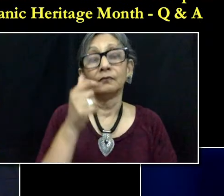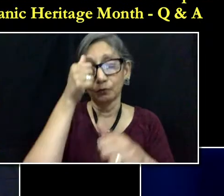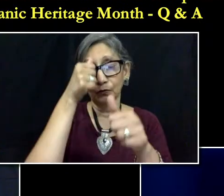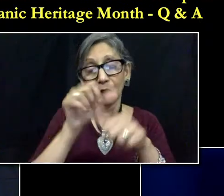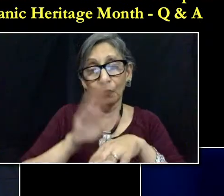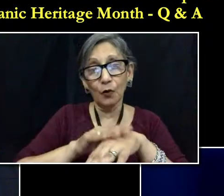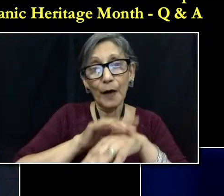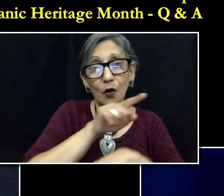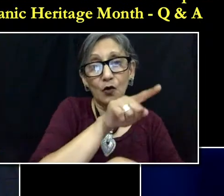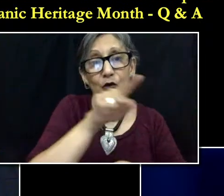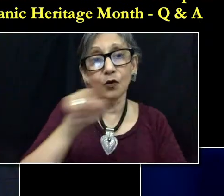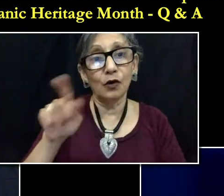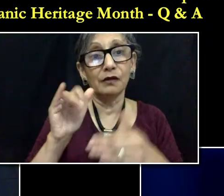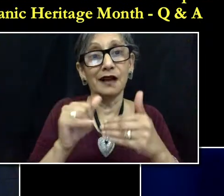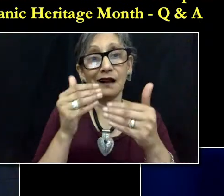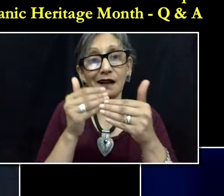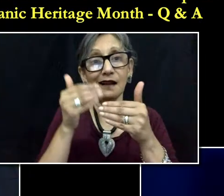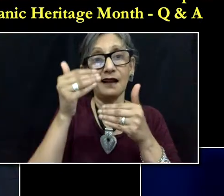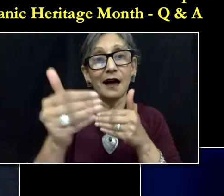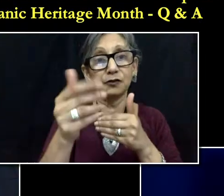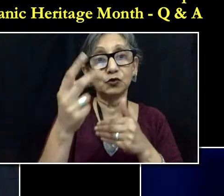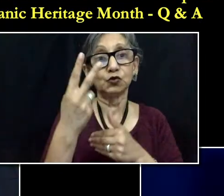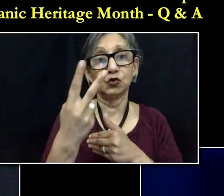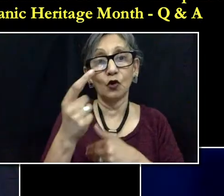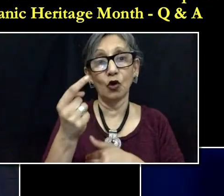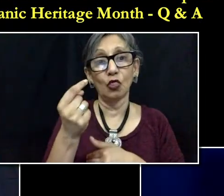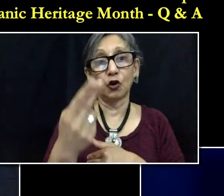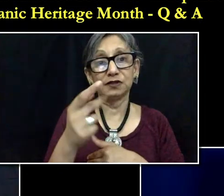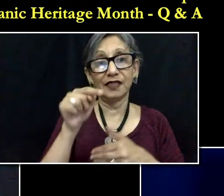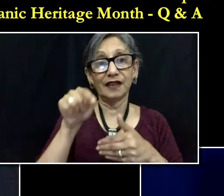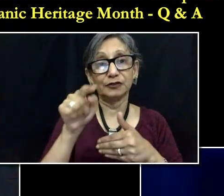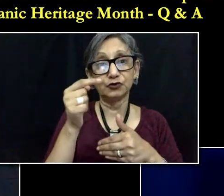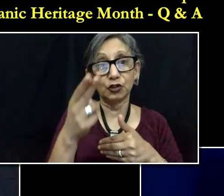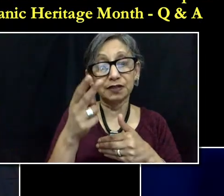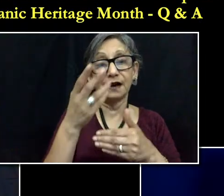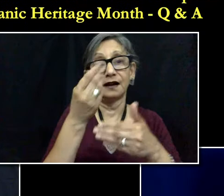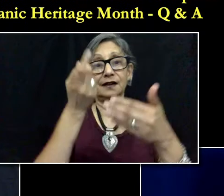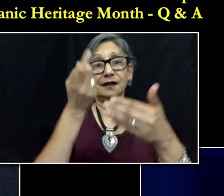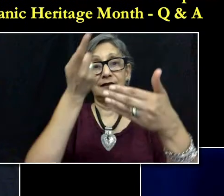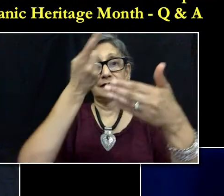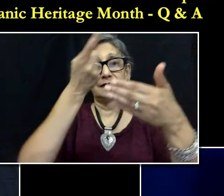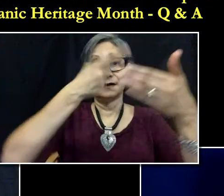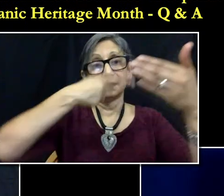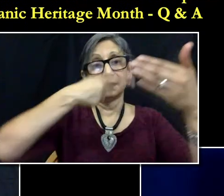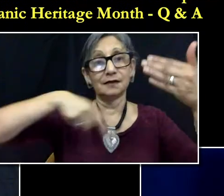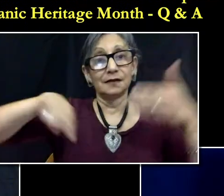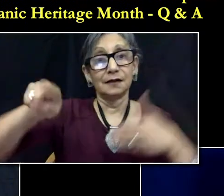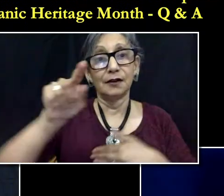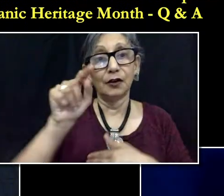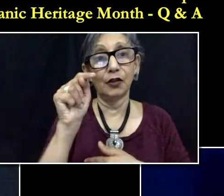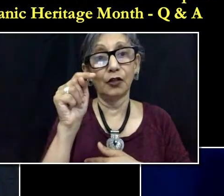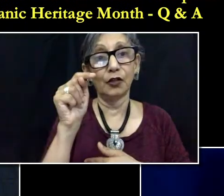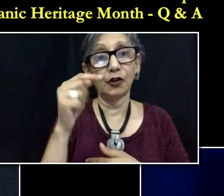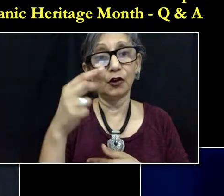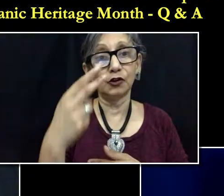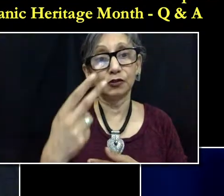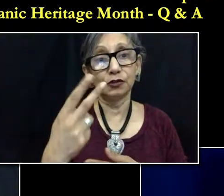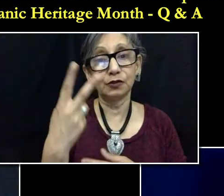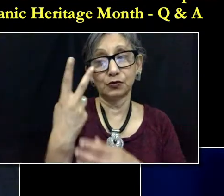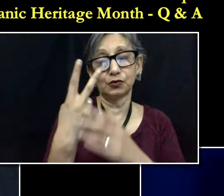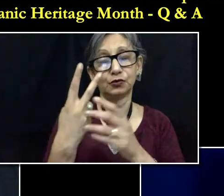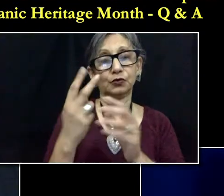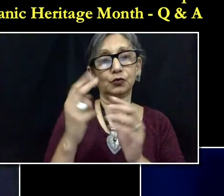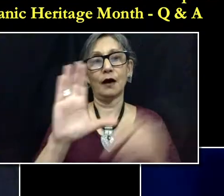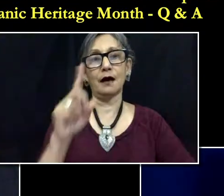all for watching. Now, I want to remind everybody for the next 2 Thursdays, this coming up Thursday and the